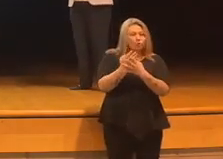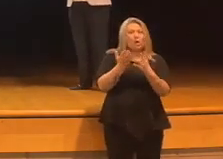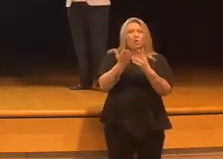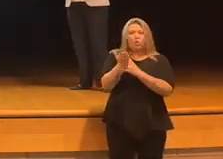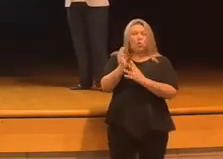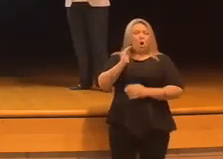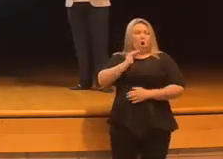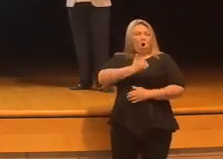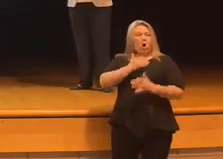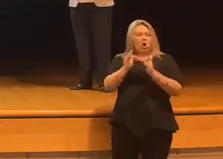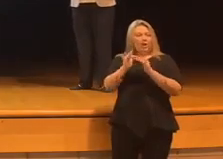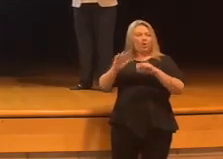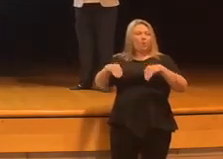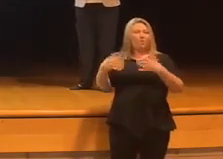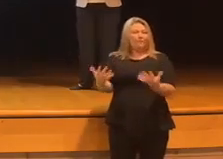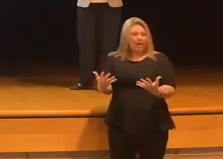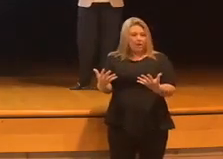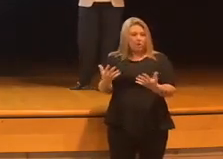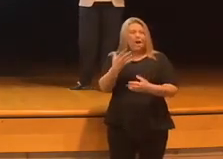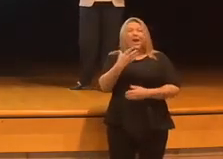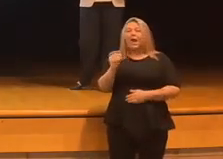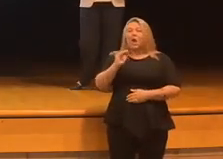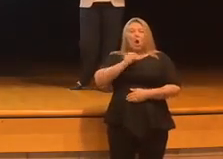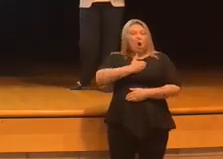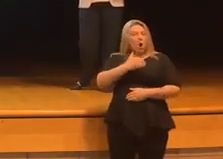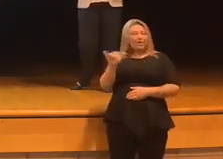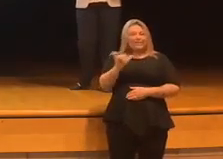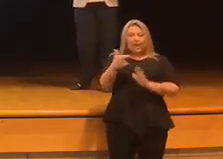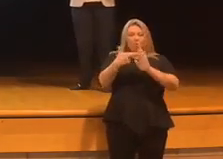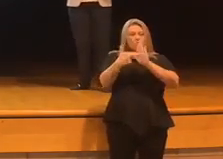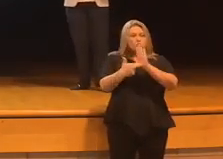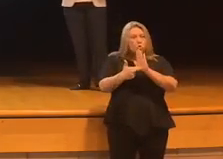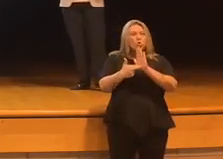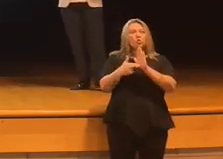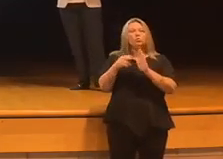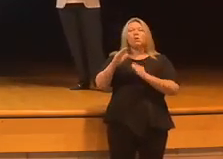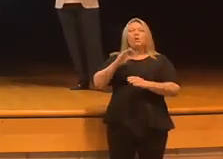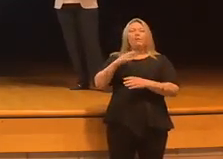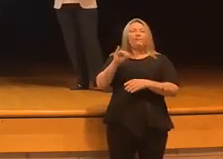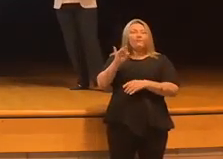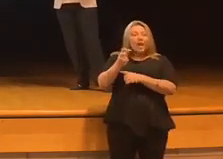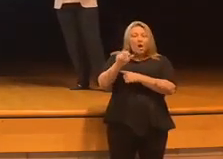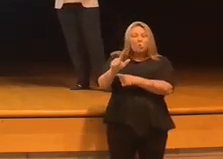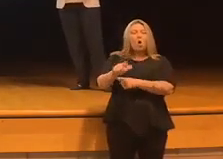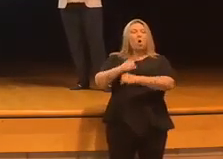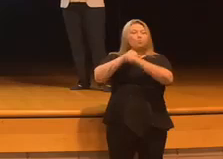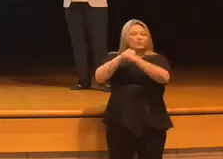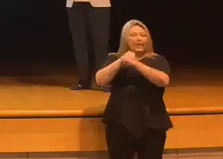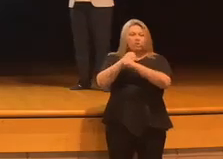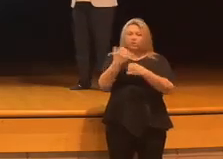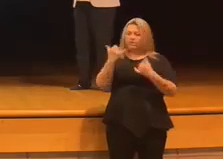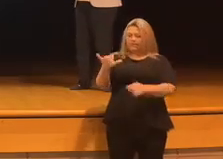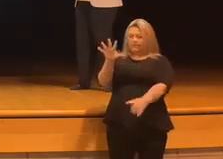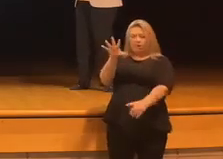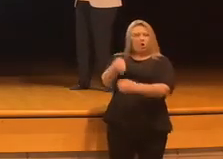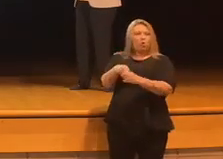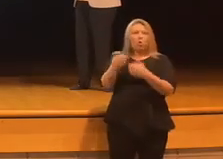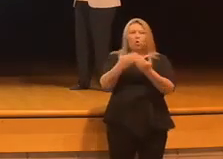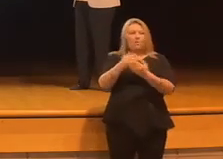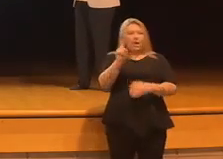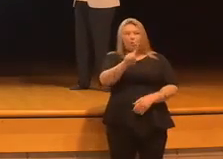and those same filters are applied while that student is on the Burke County issued device.